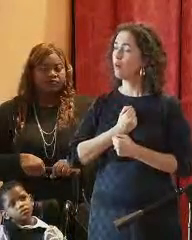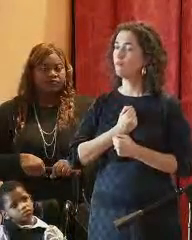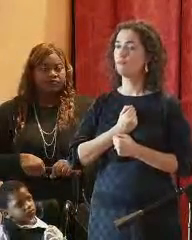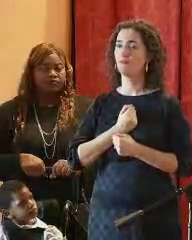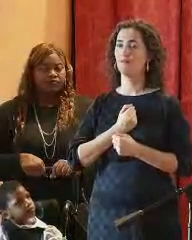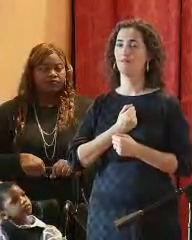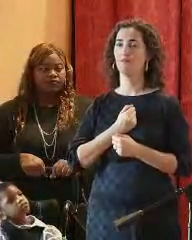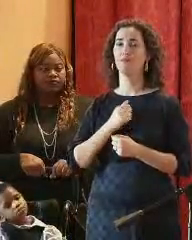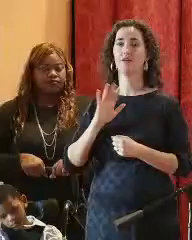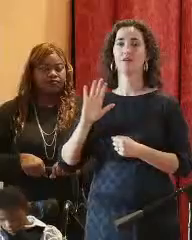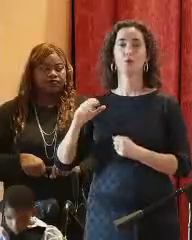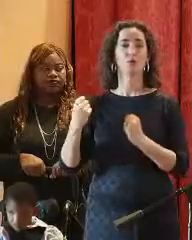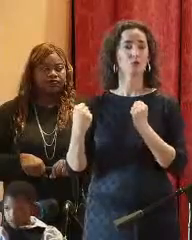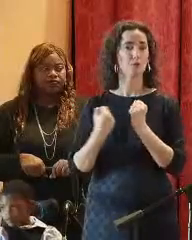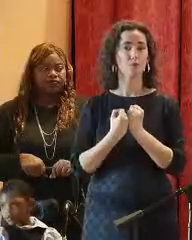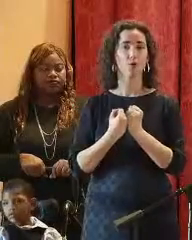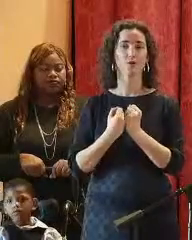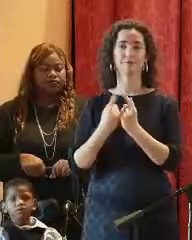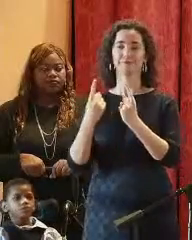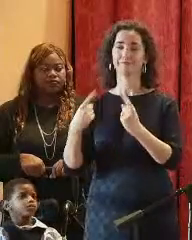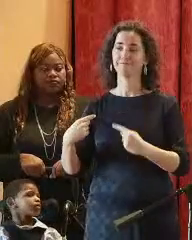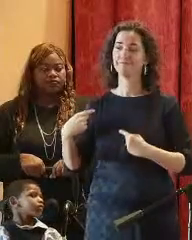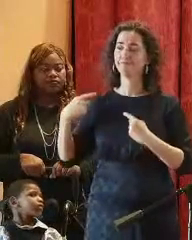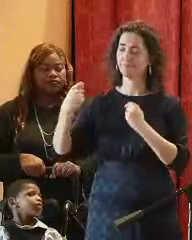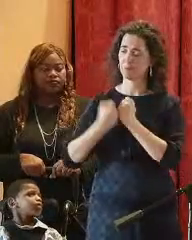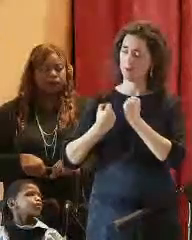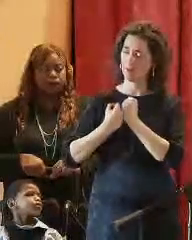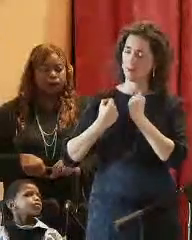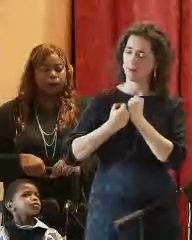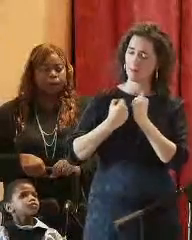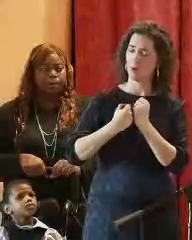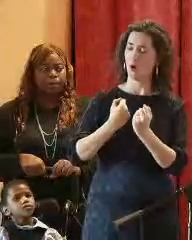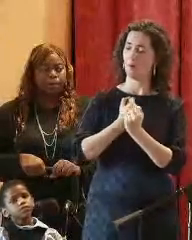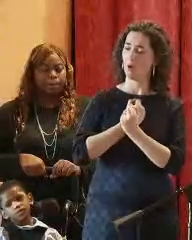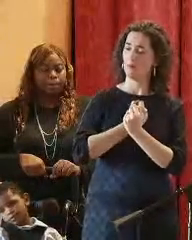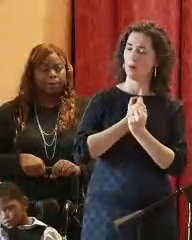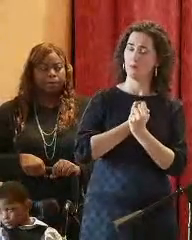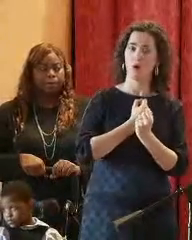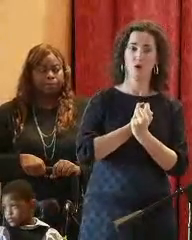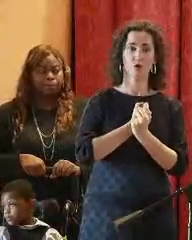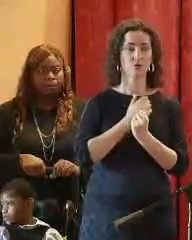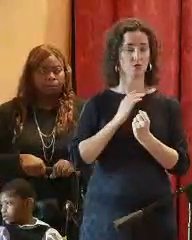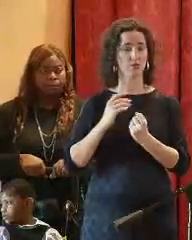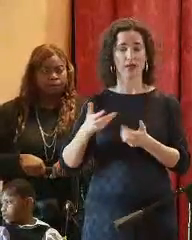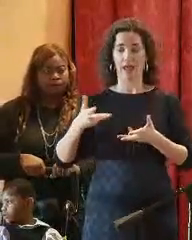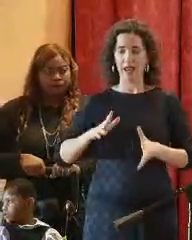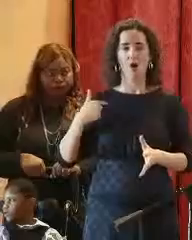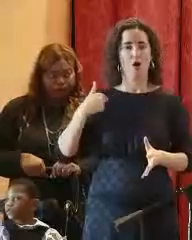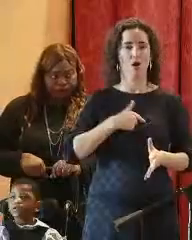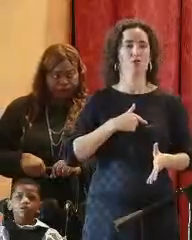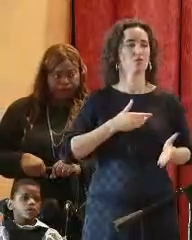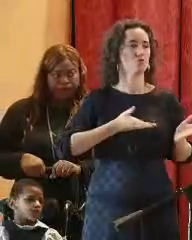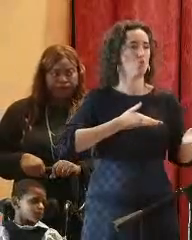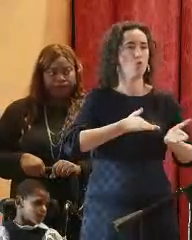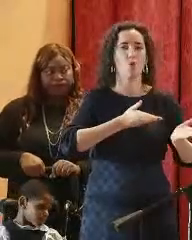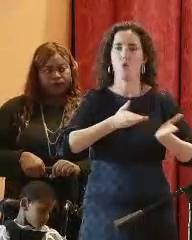support throughout the years have made our life of service possible and